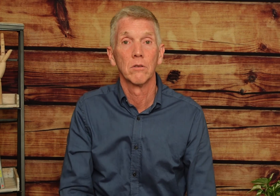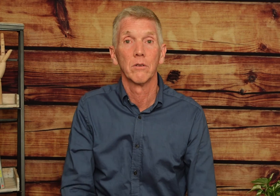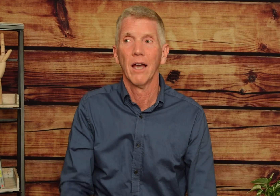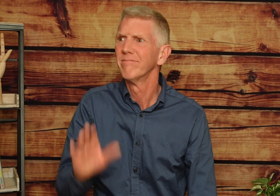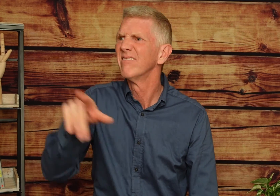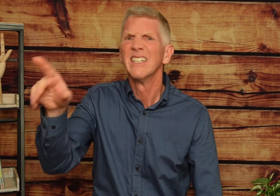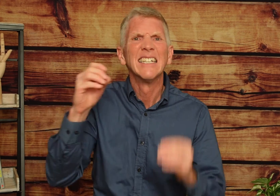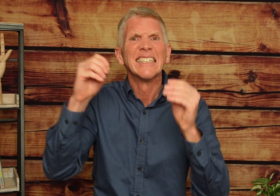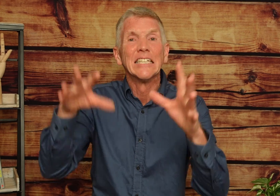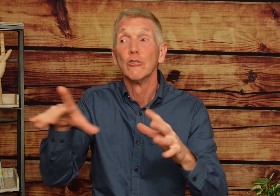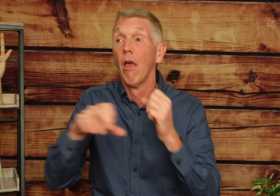Okay.